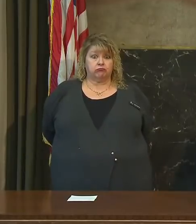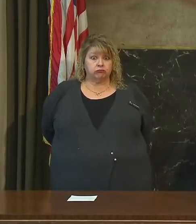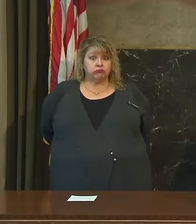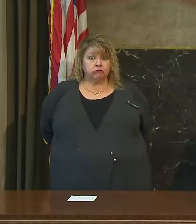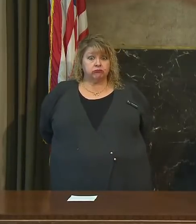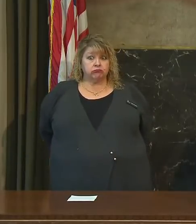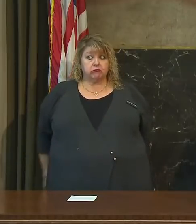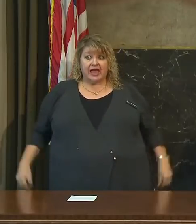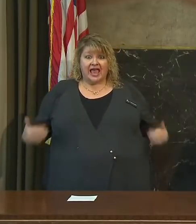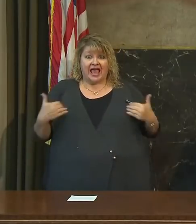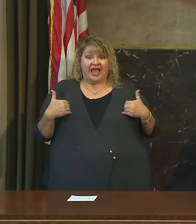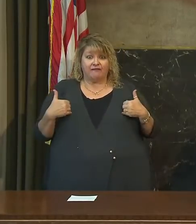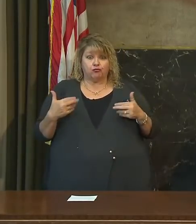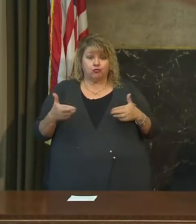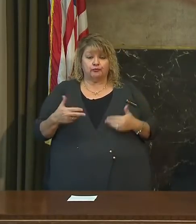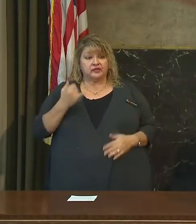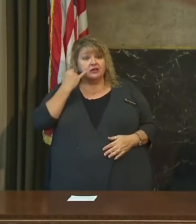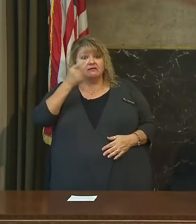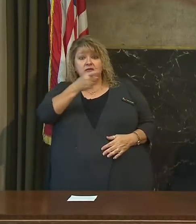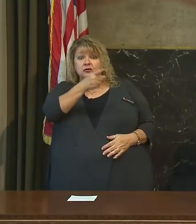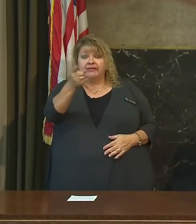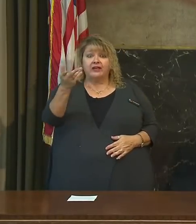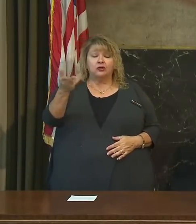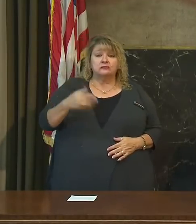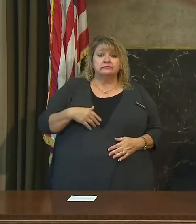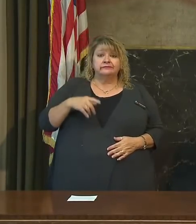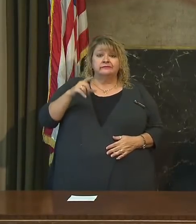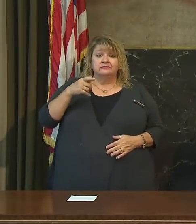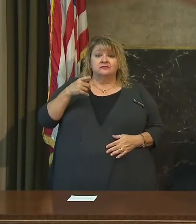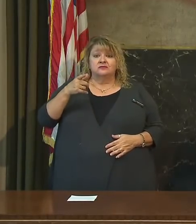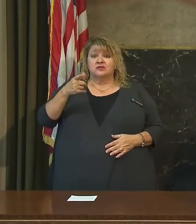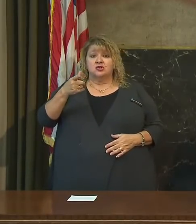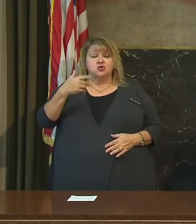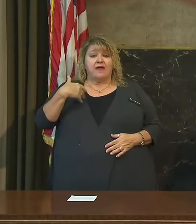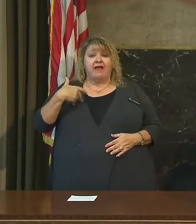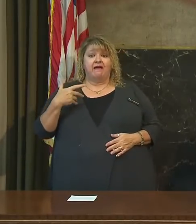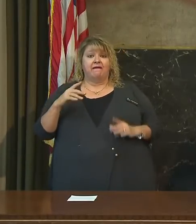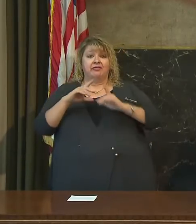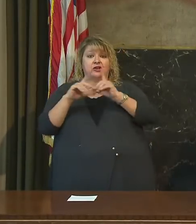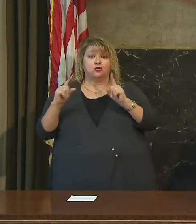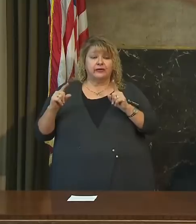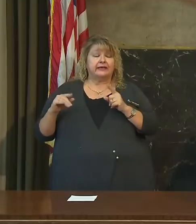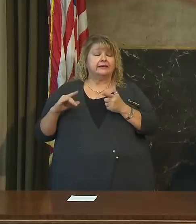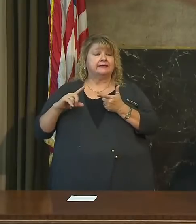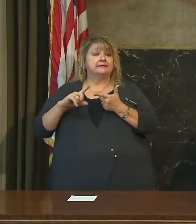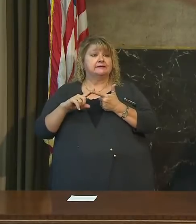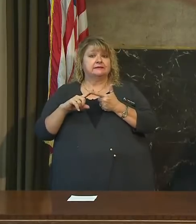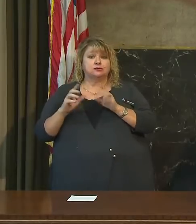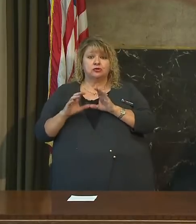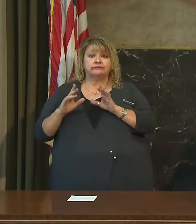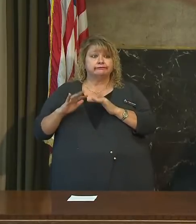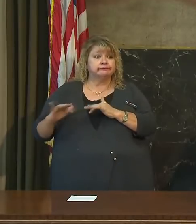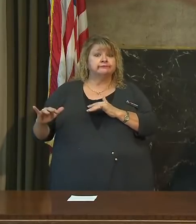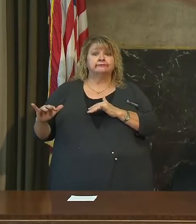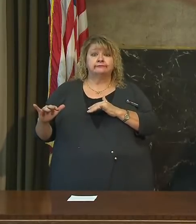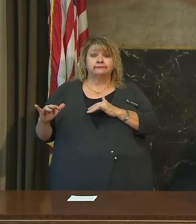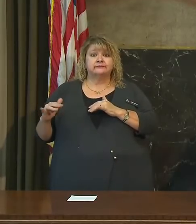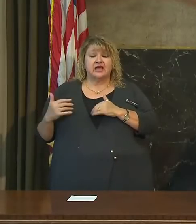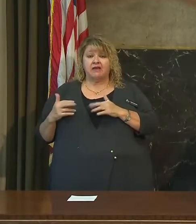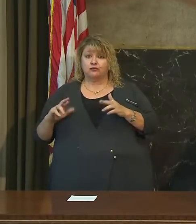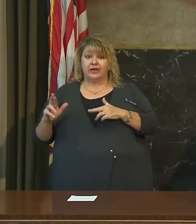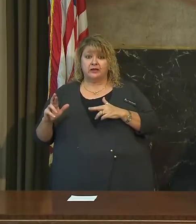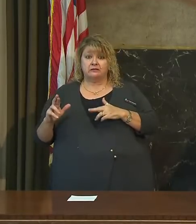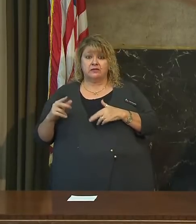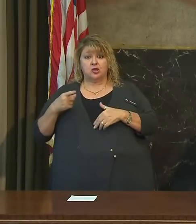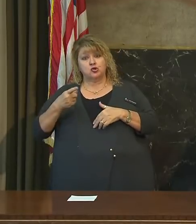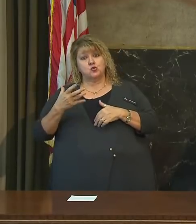So, if you're out there and you have the requisite degrees and so forth, and you want one of